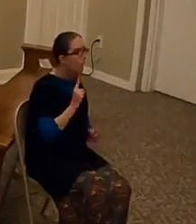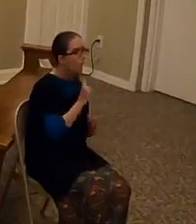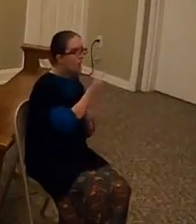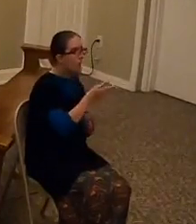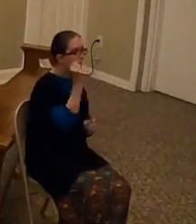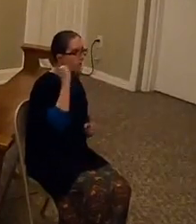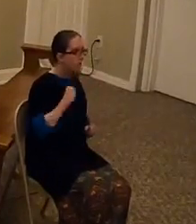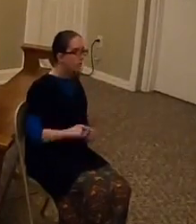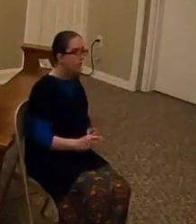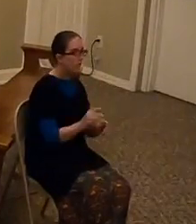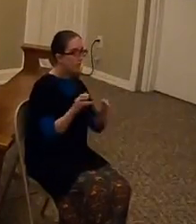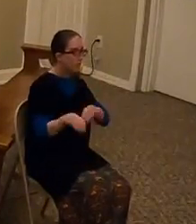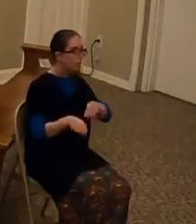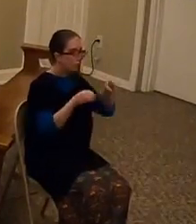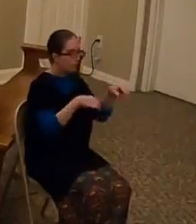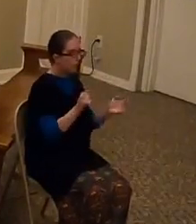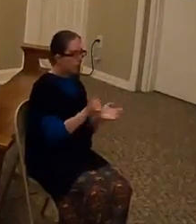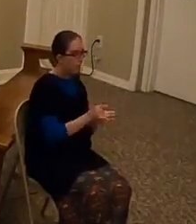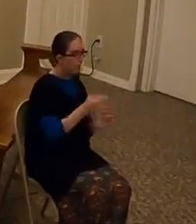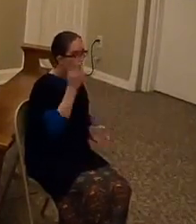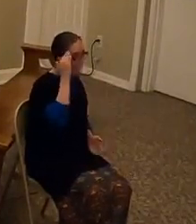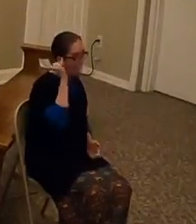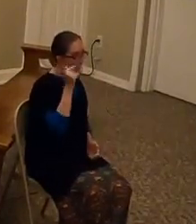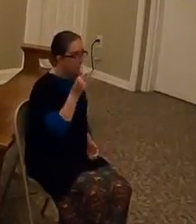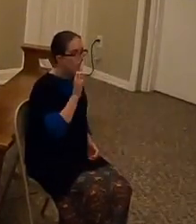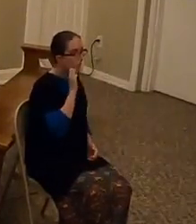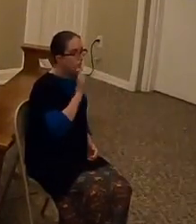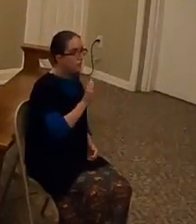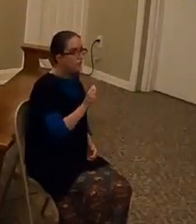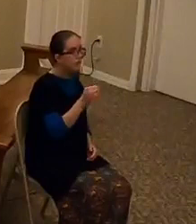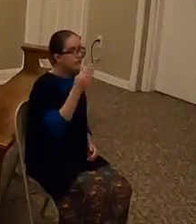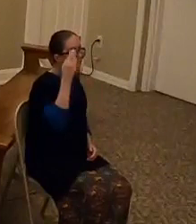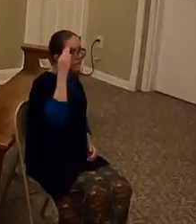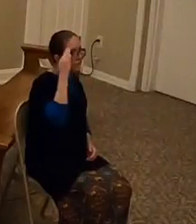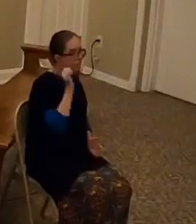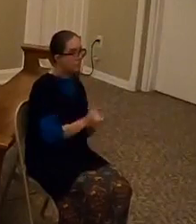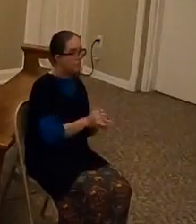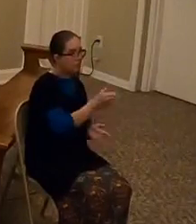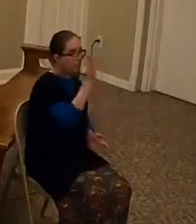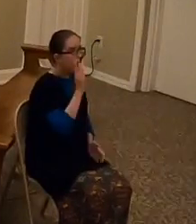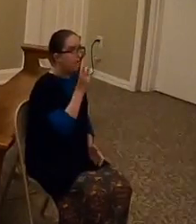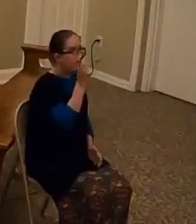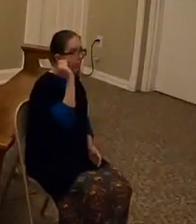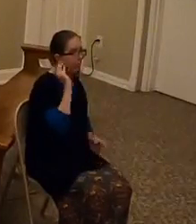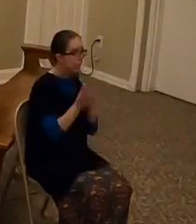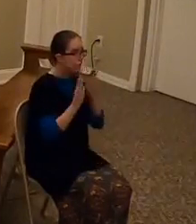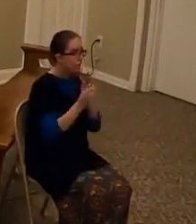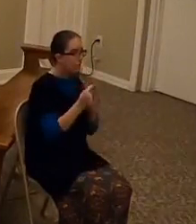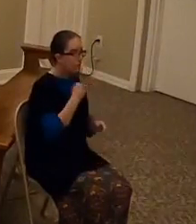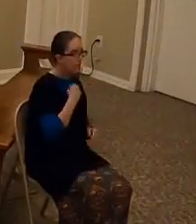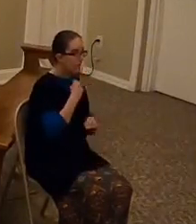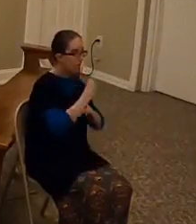were going to do that. You know why? Because she knew that God was speaking to me about those folks.